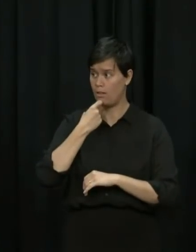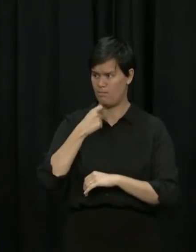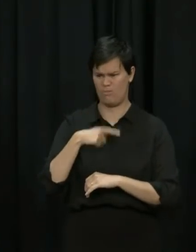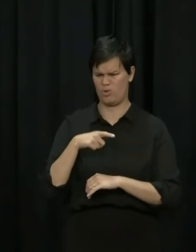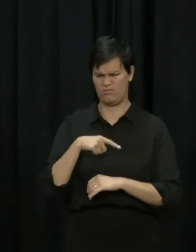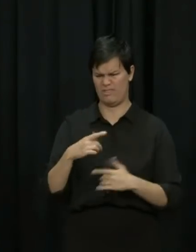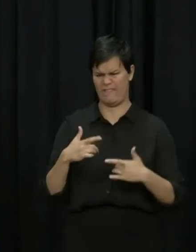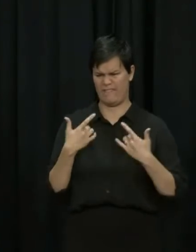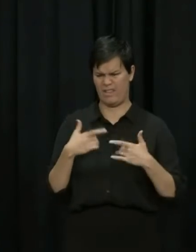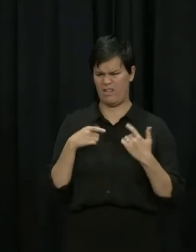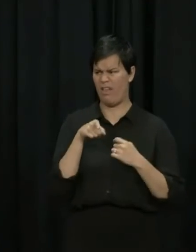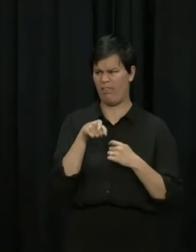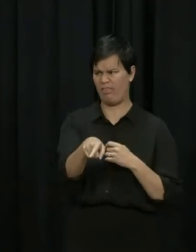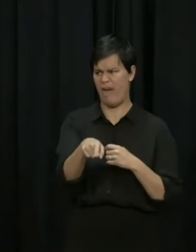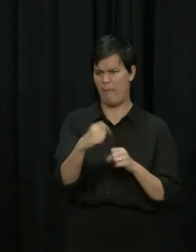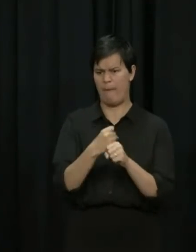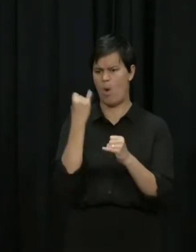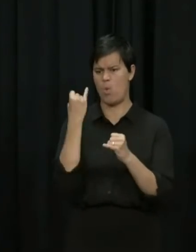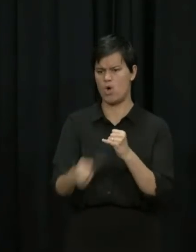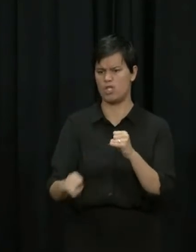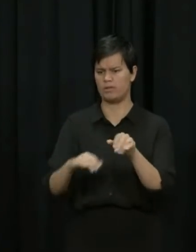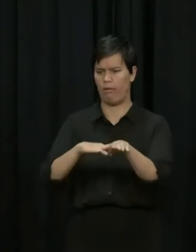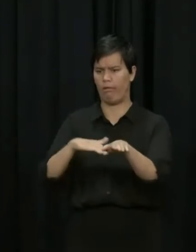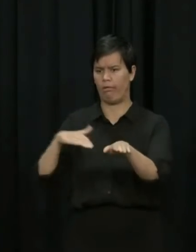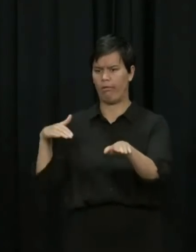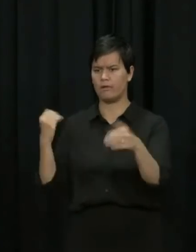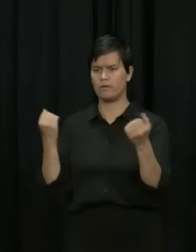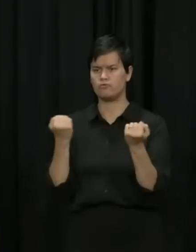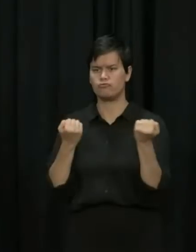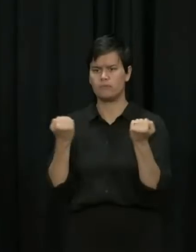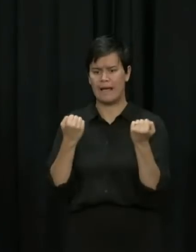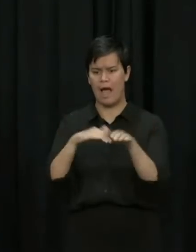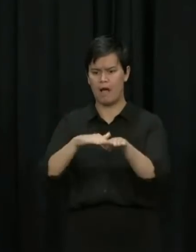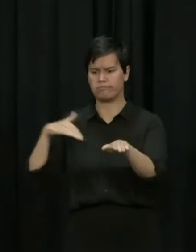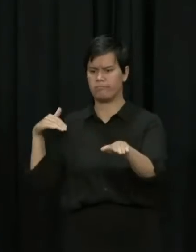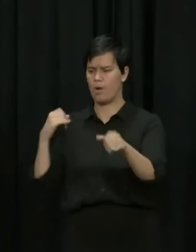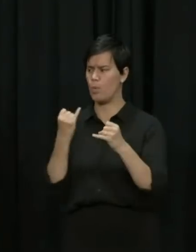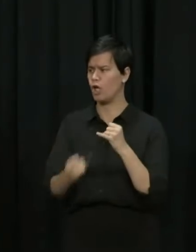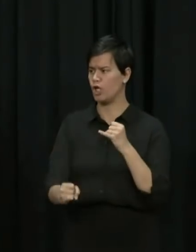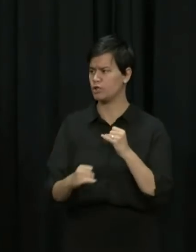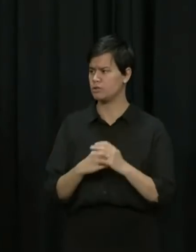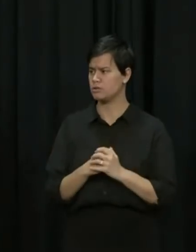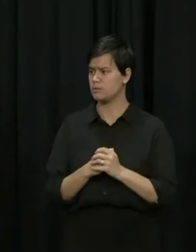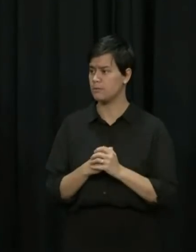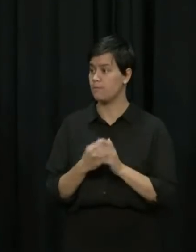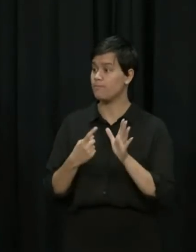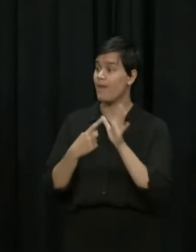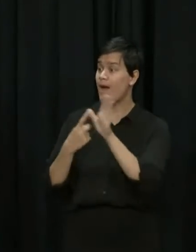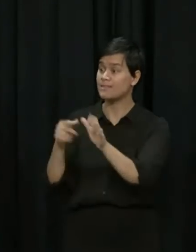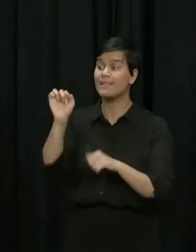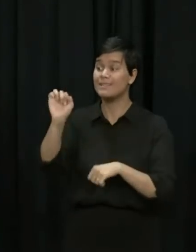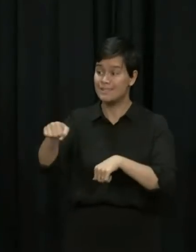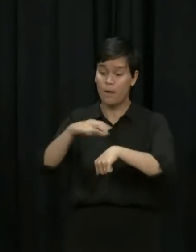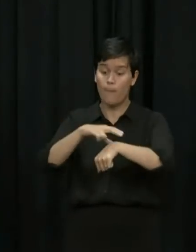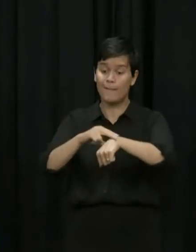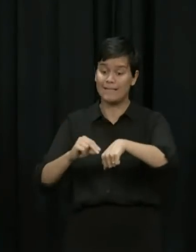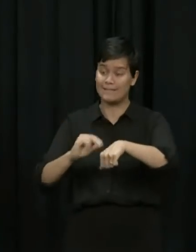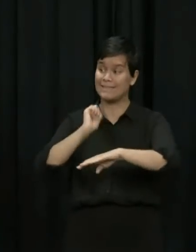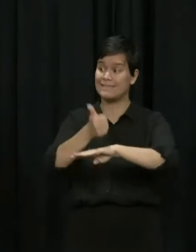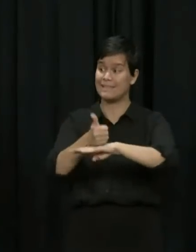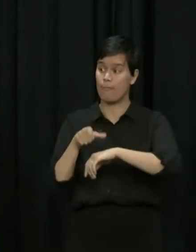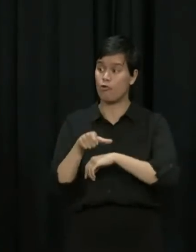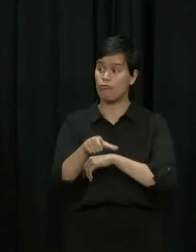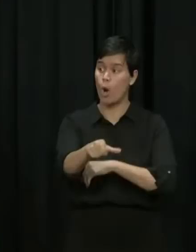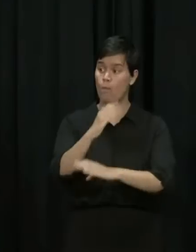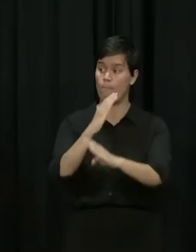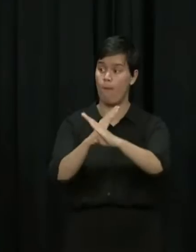create incredible queues on the motorway, southern and northern motorways? So yes, they will. My understanding is